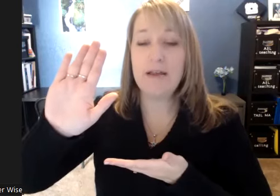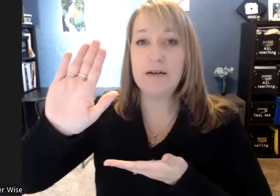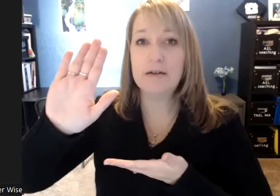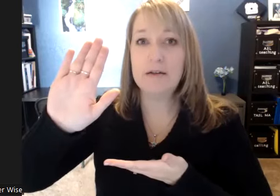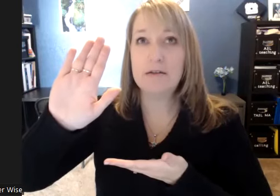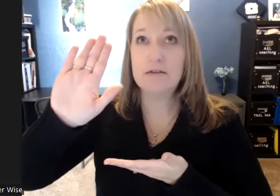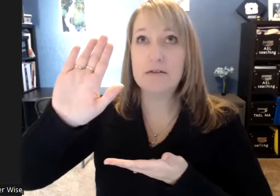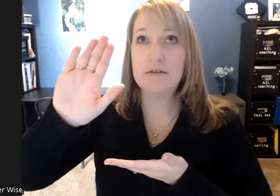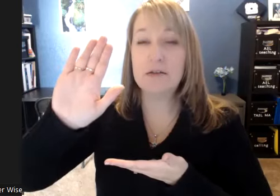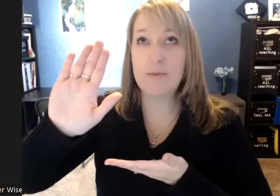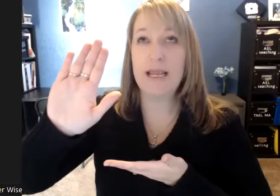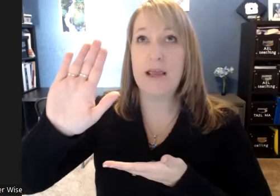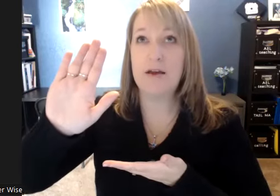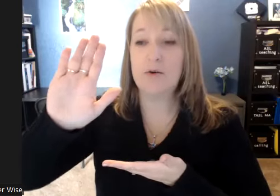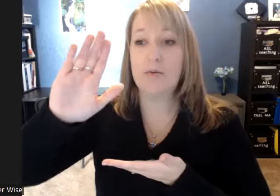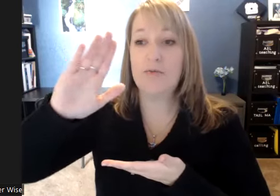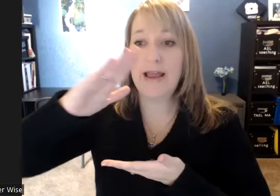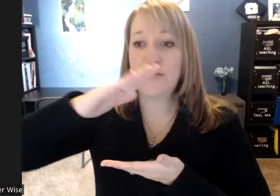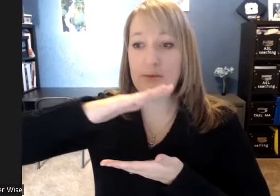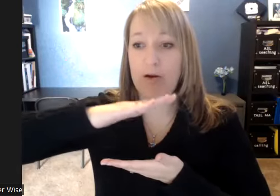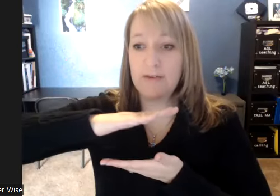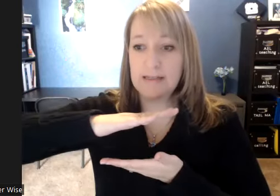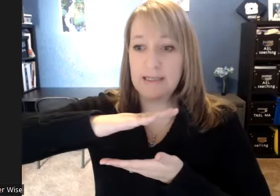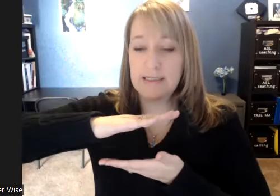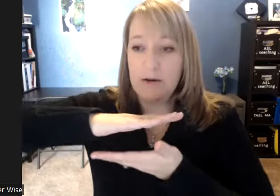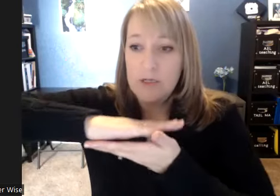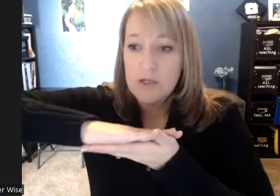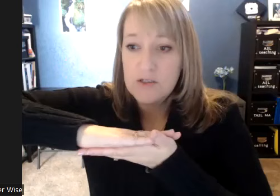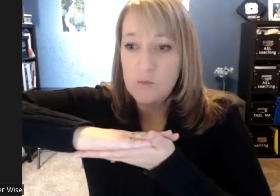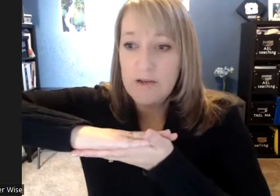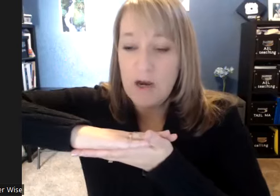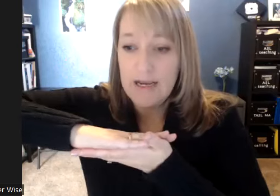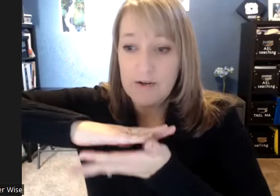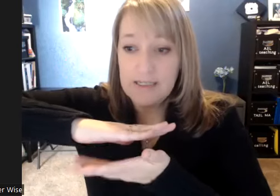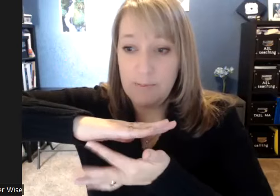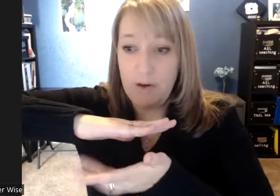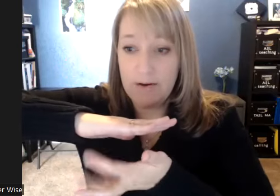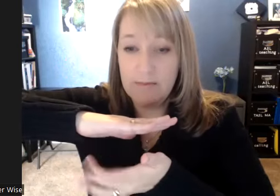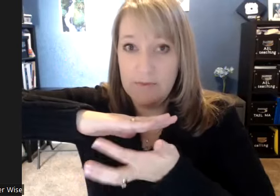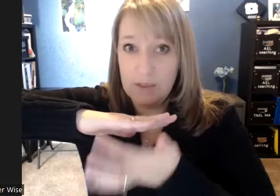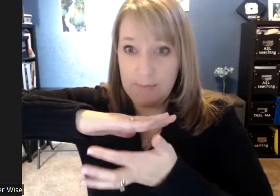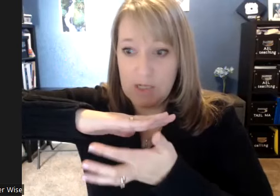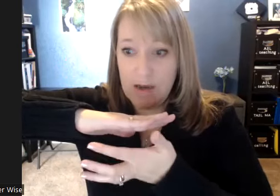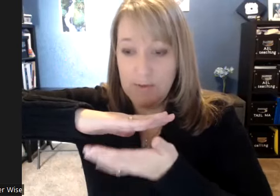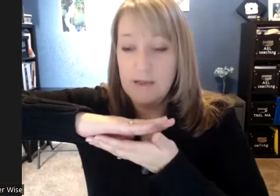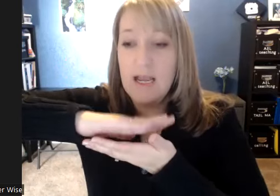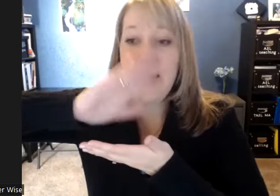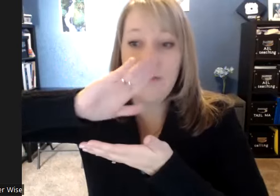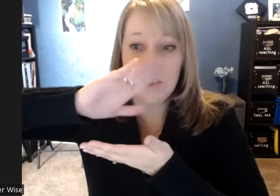then dominant hand, flat hand shape, palm facing down. So what you've got here is the bottom of your laptop and the top